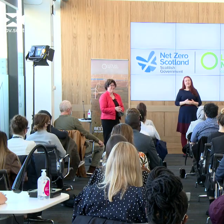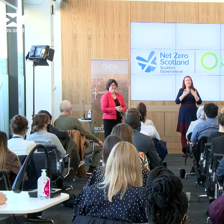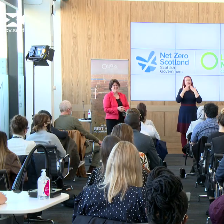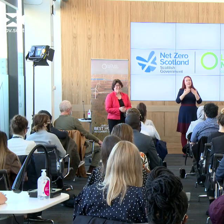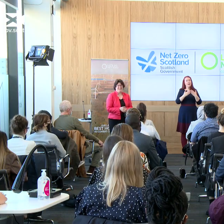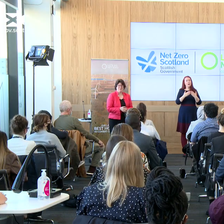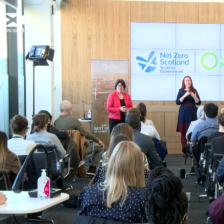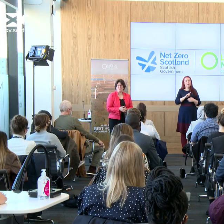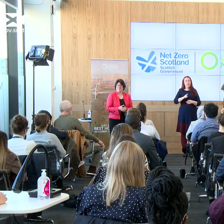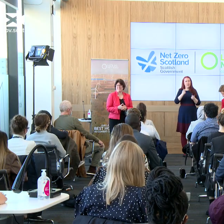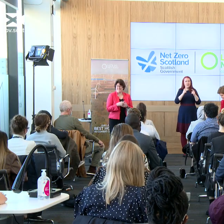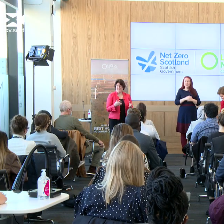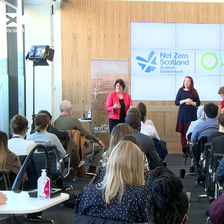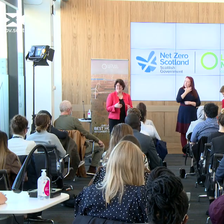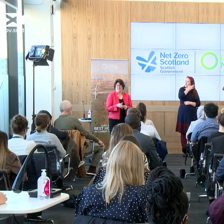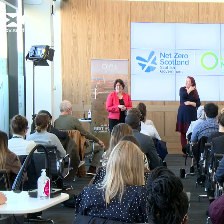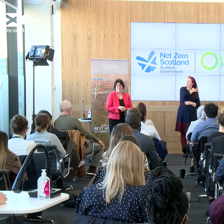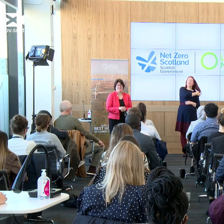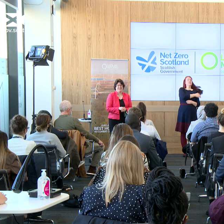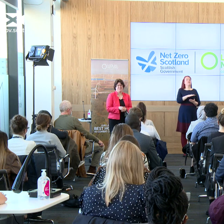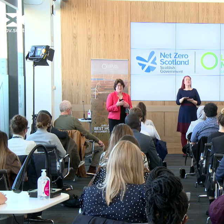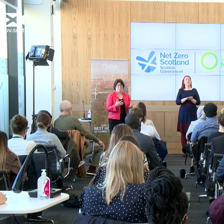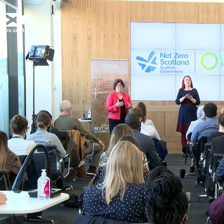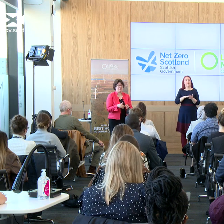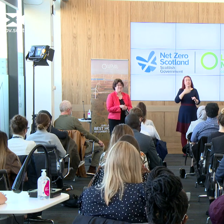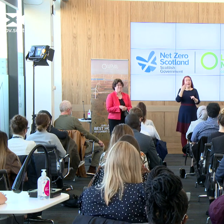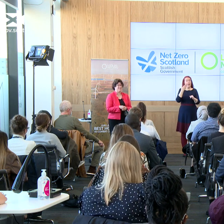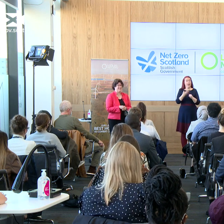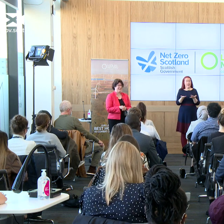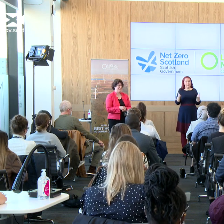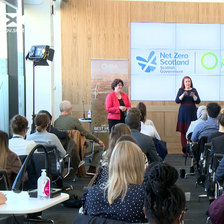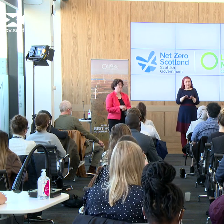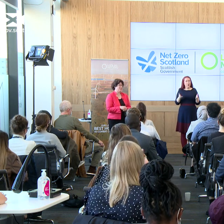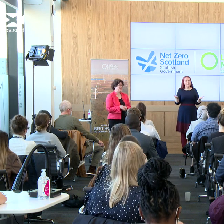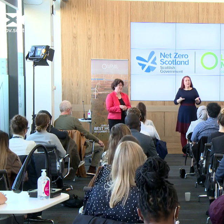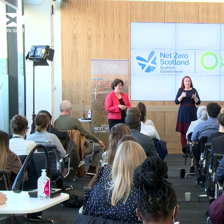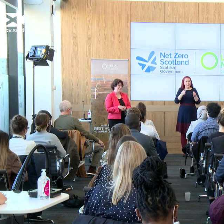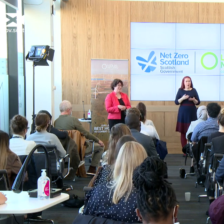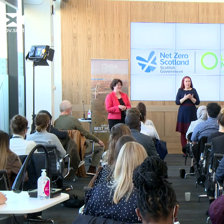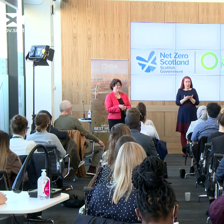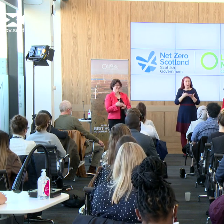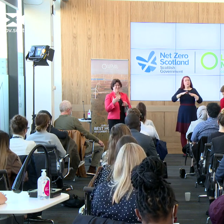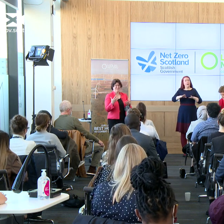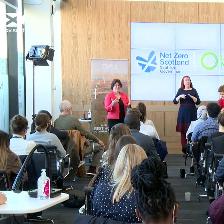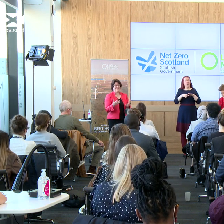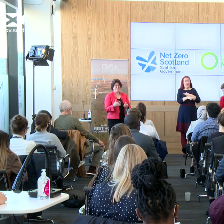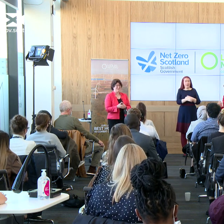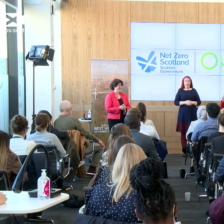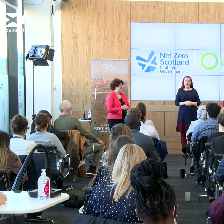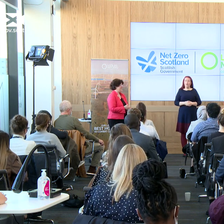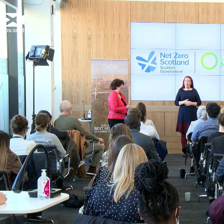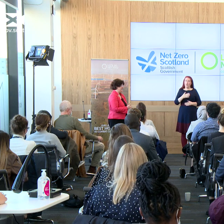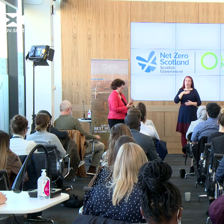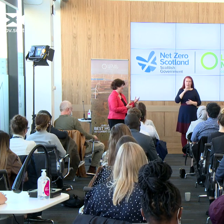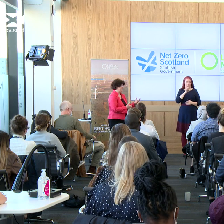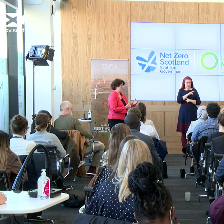Minister. Everyone, that marks the end of the formal part of today. And before we all leave, I'd like to invite you again